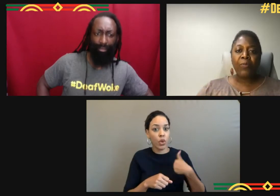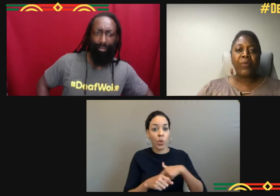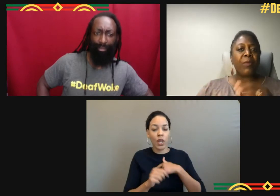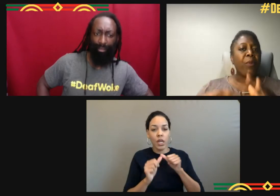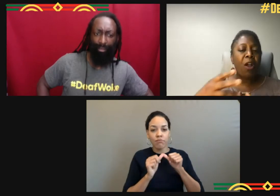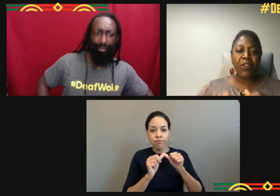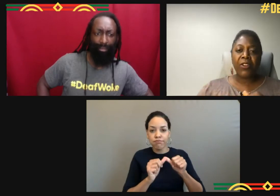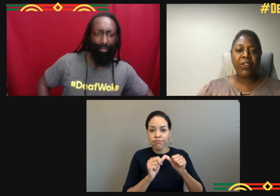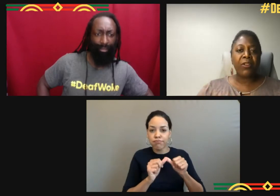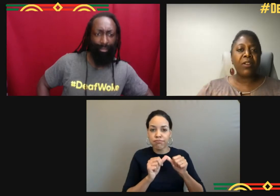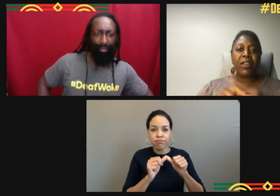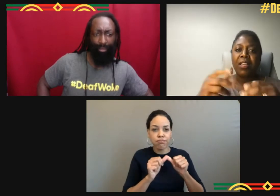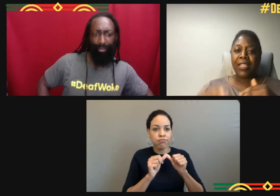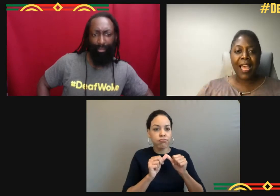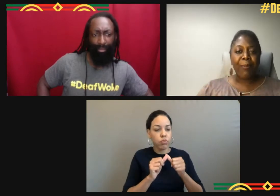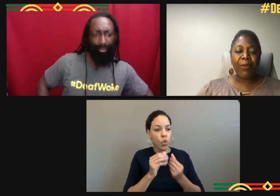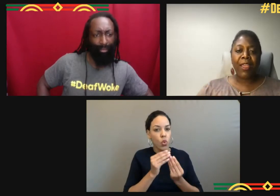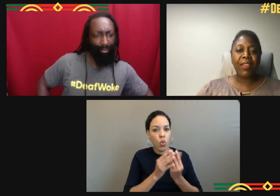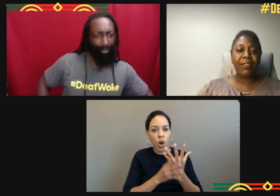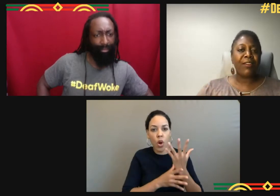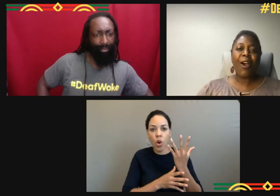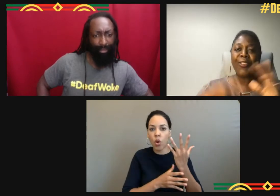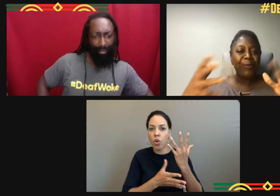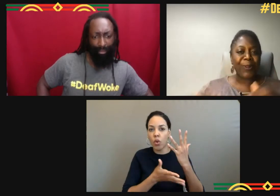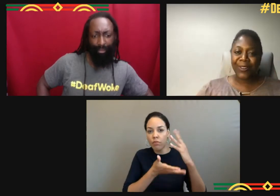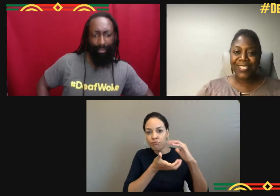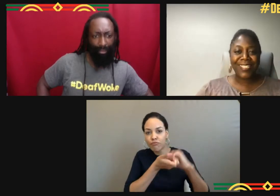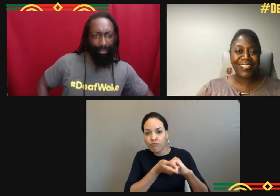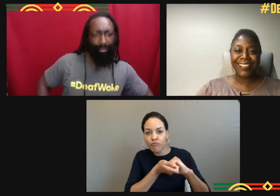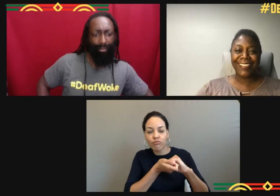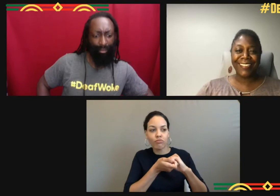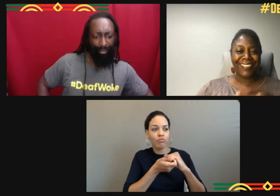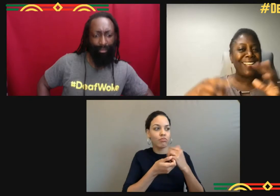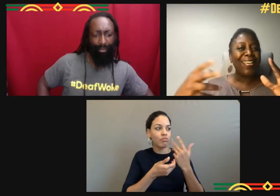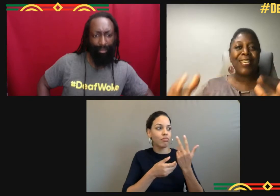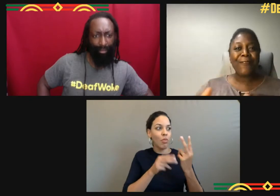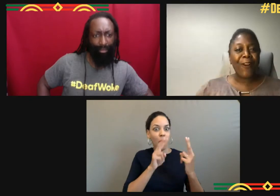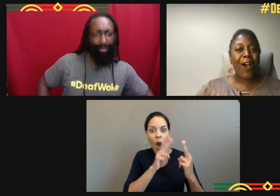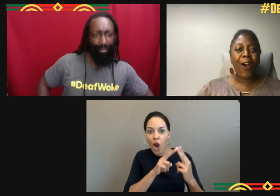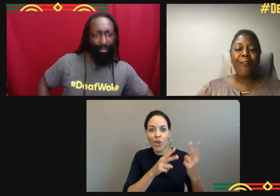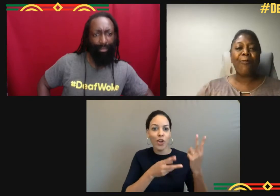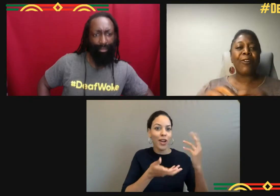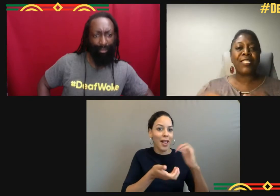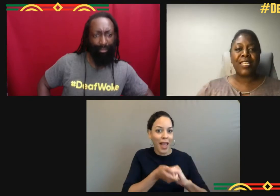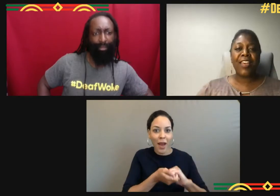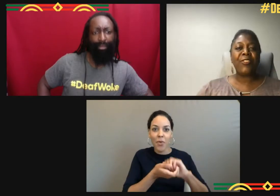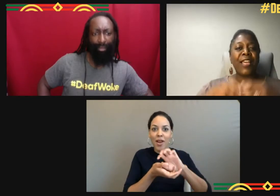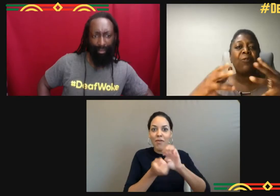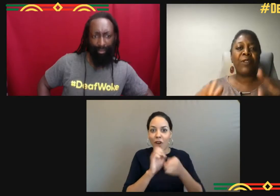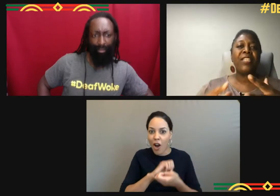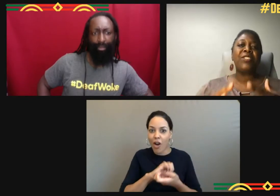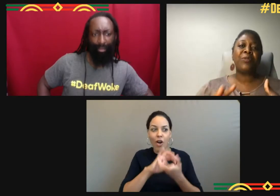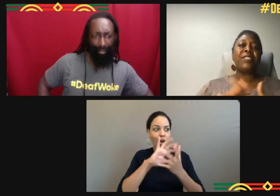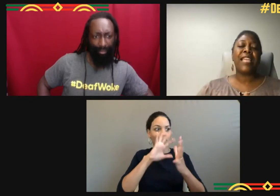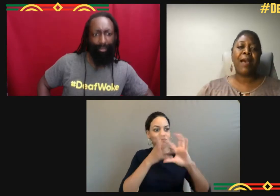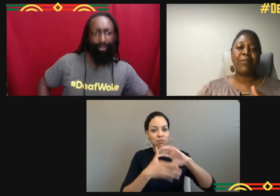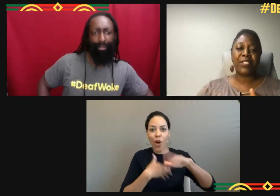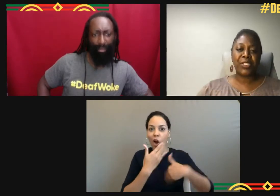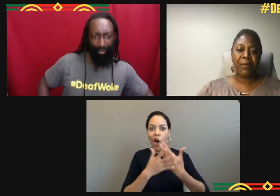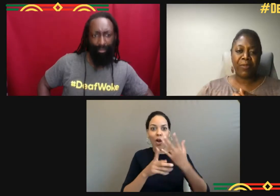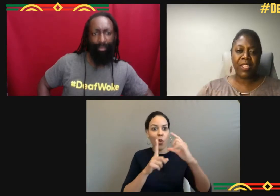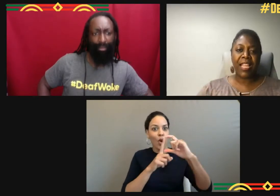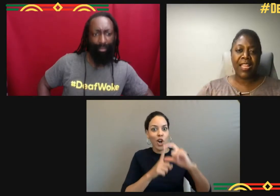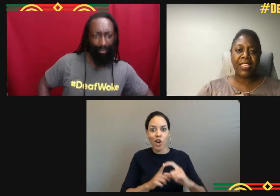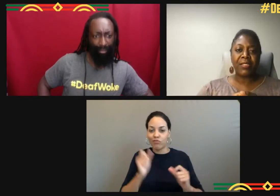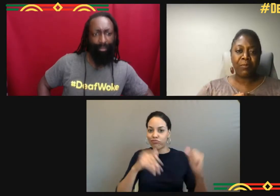grow, partner, collaborate, all the words, evolve, work together. Like, we need to